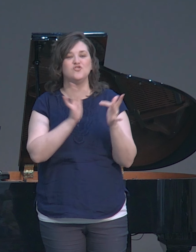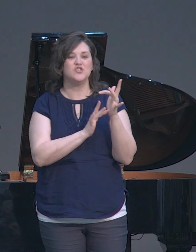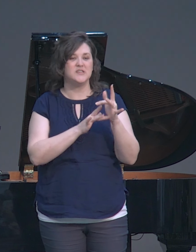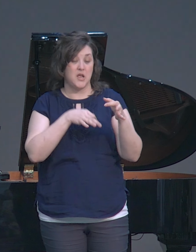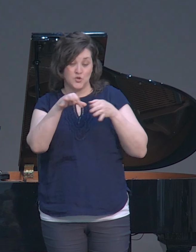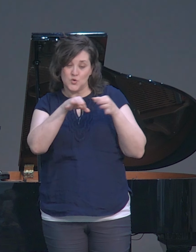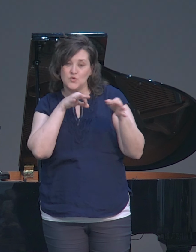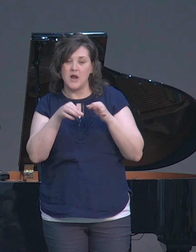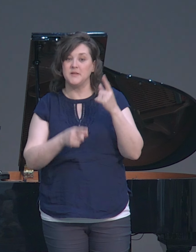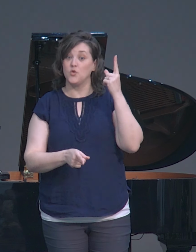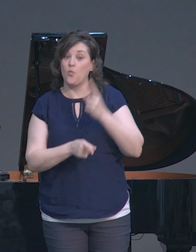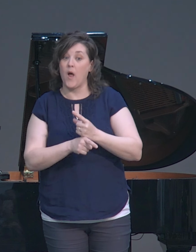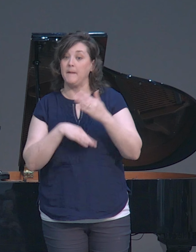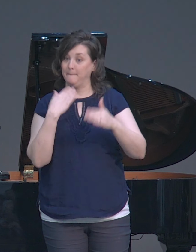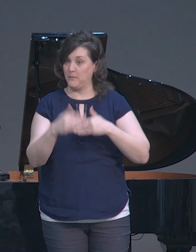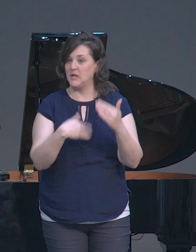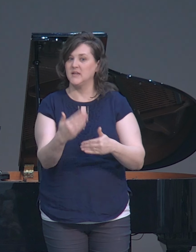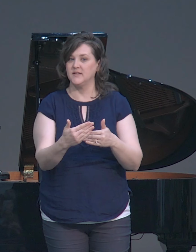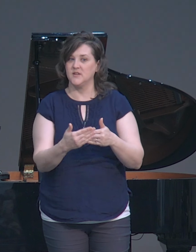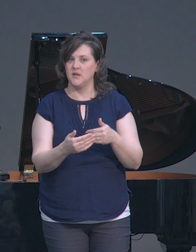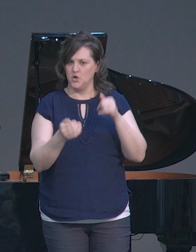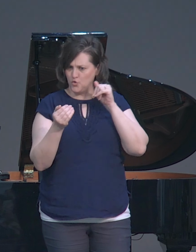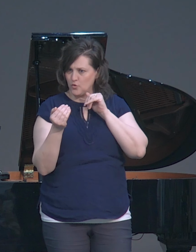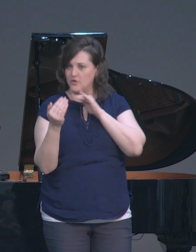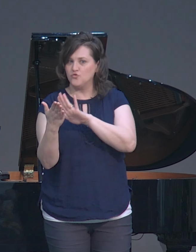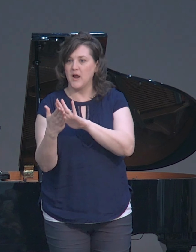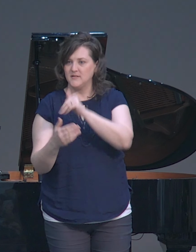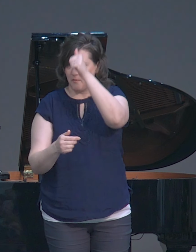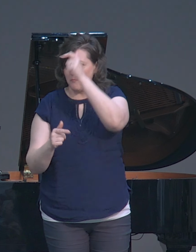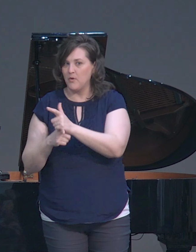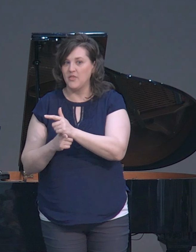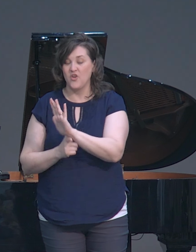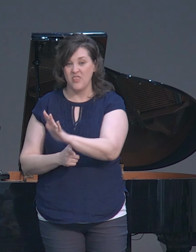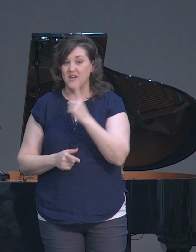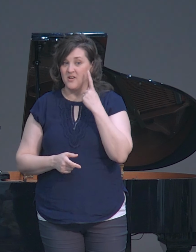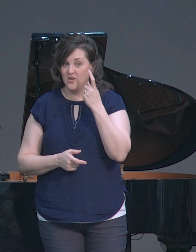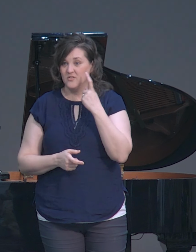as the right process to address a brother's sin.